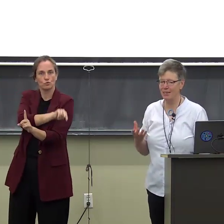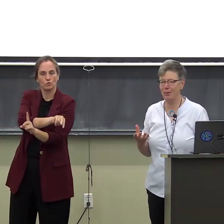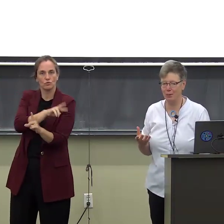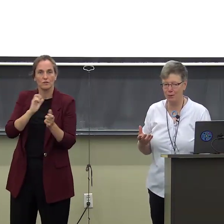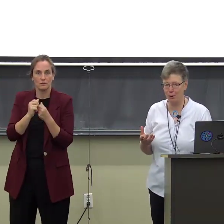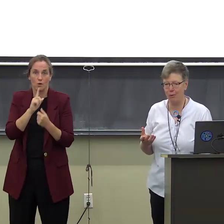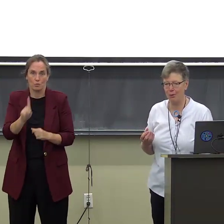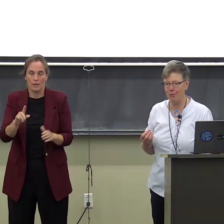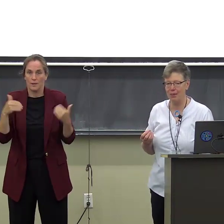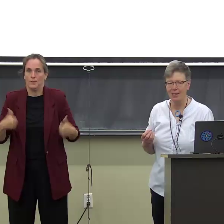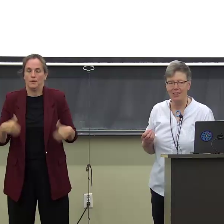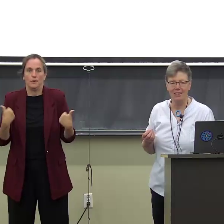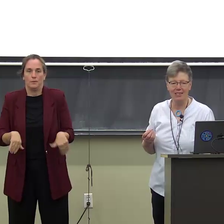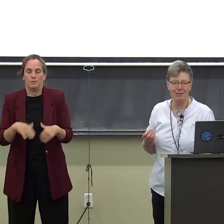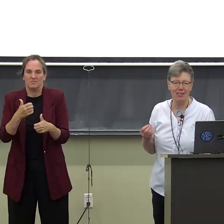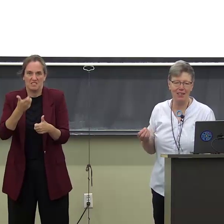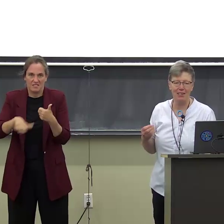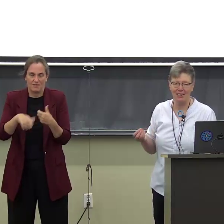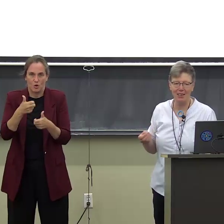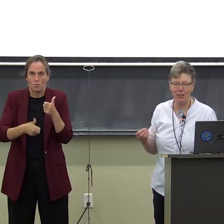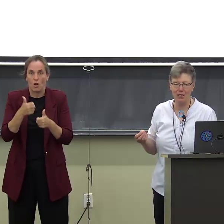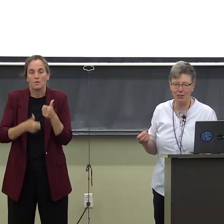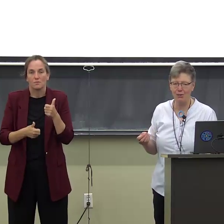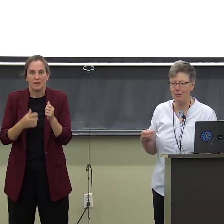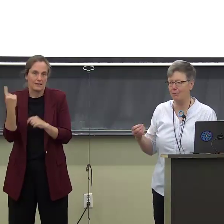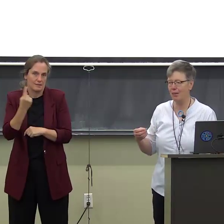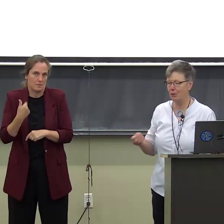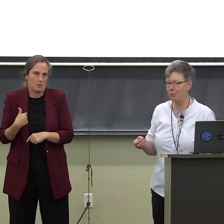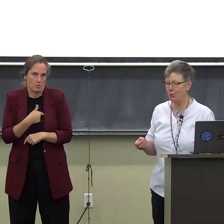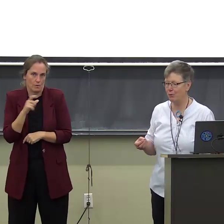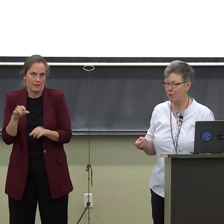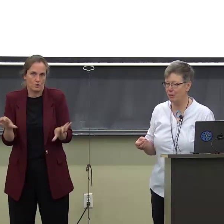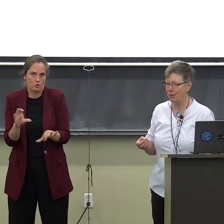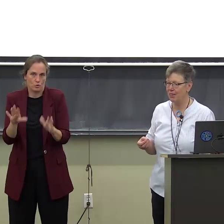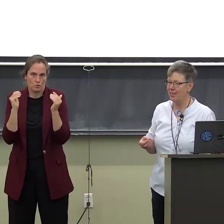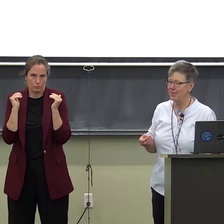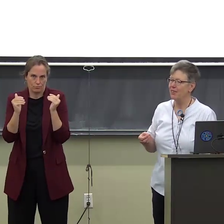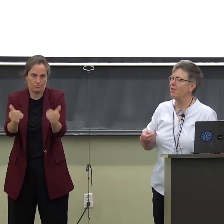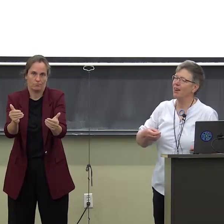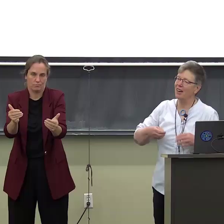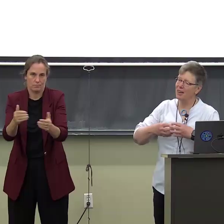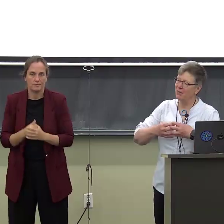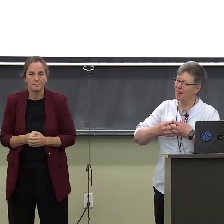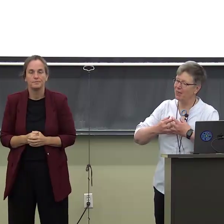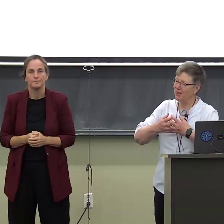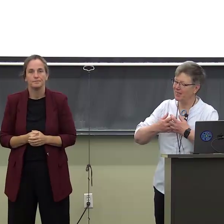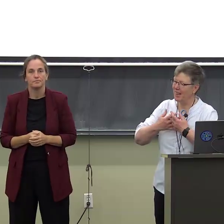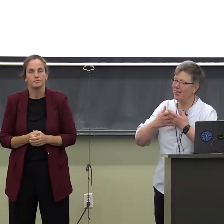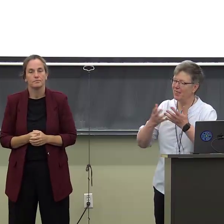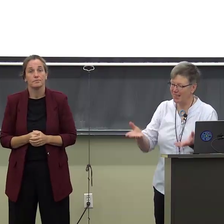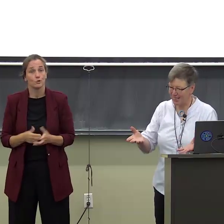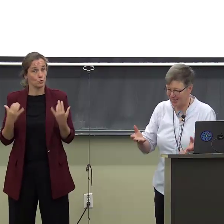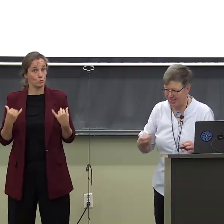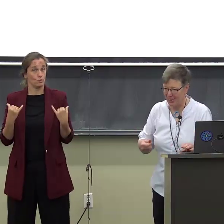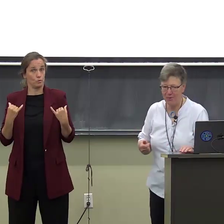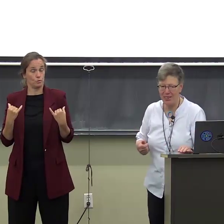really difficult problem is something that we need to do to be able to move forward. So I would